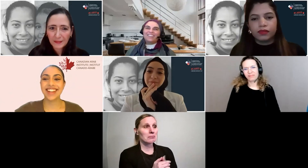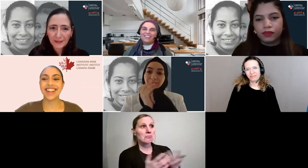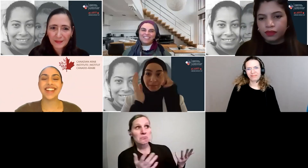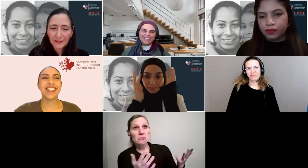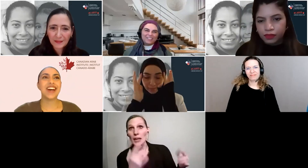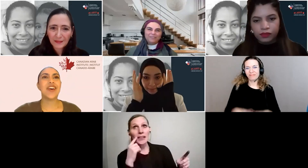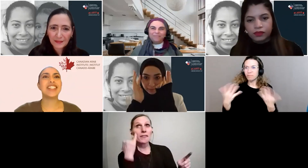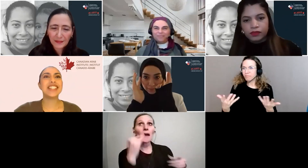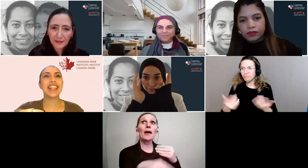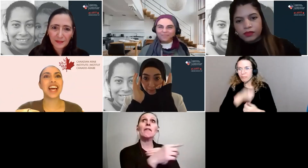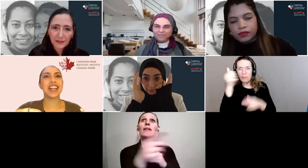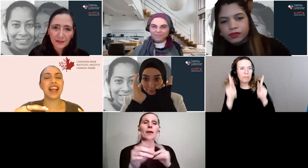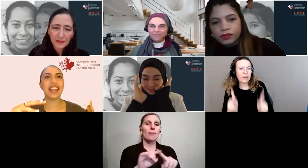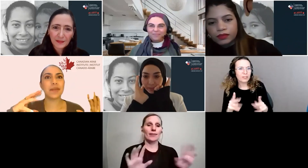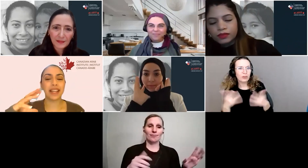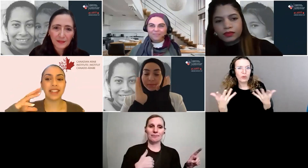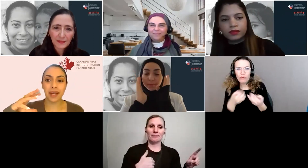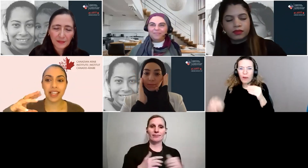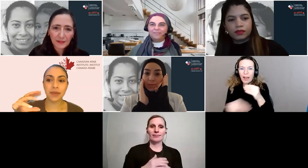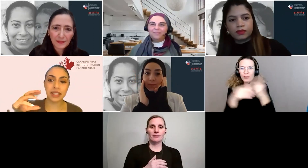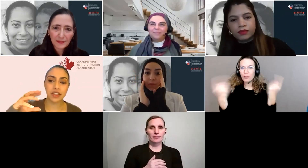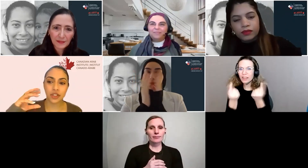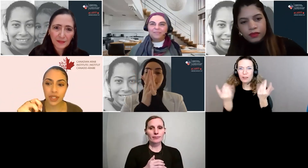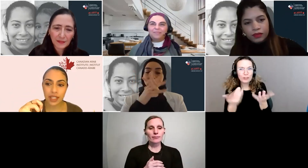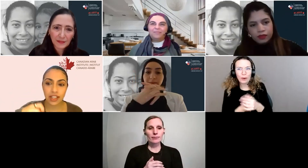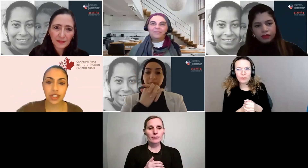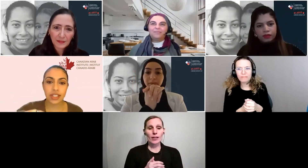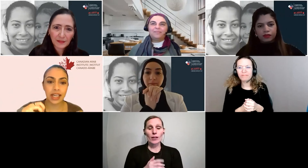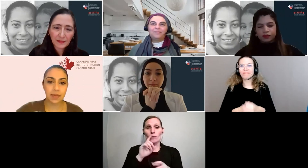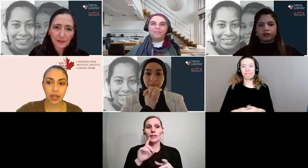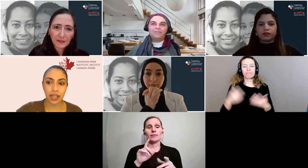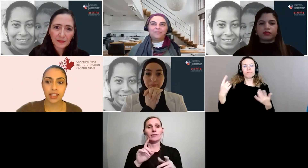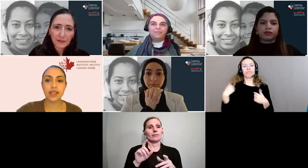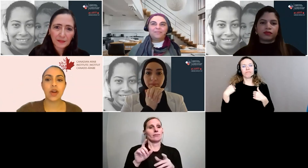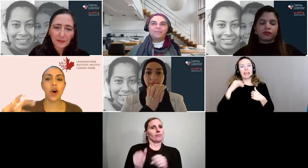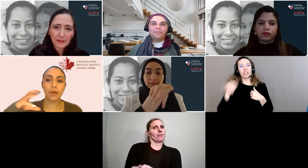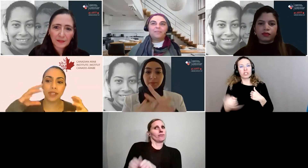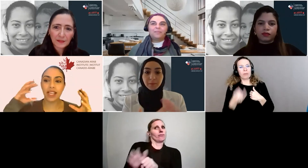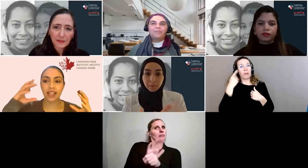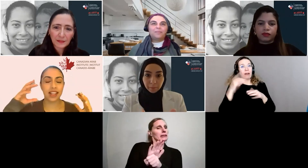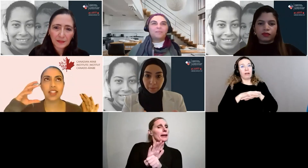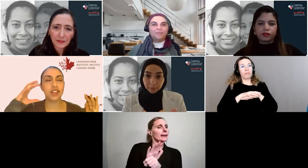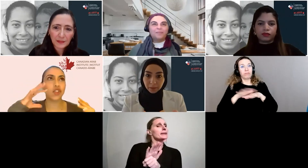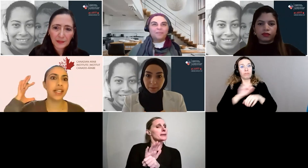any thoughts. I'll say that I think the pandemic has been such a unique and interesting experience,